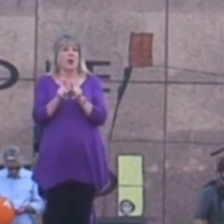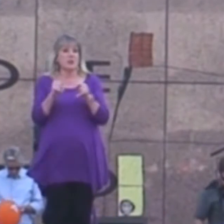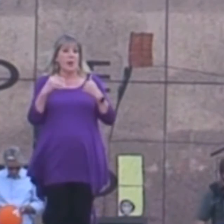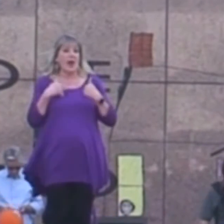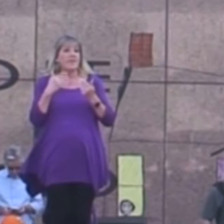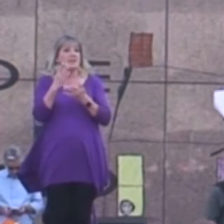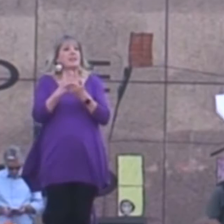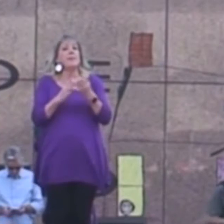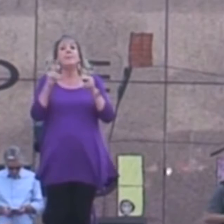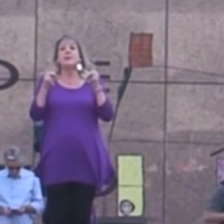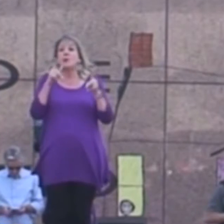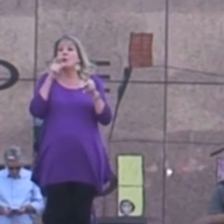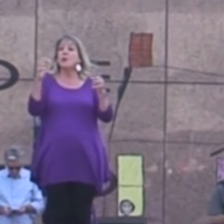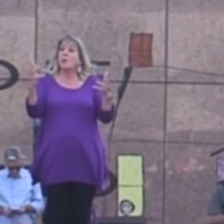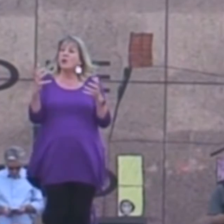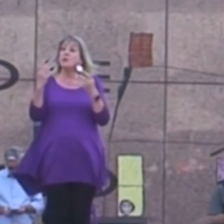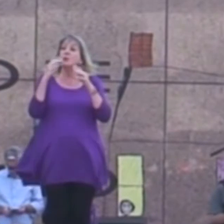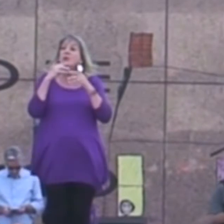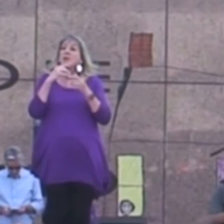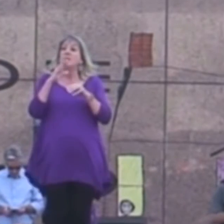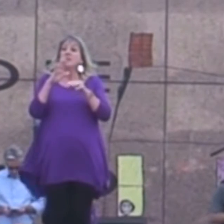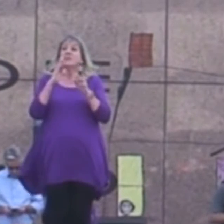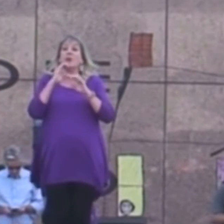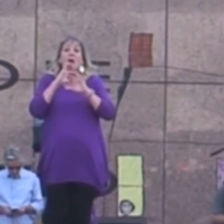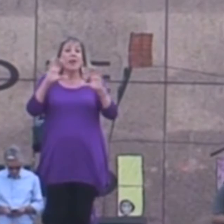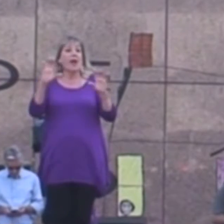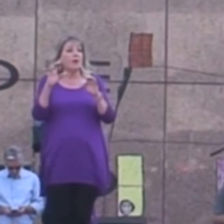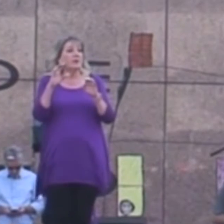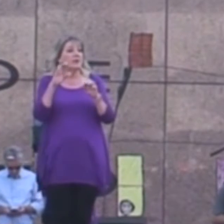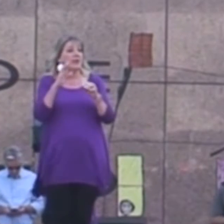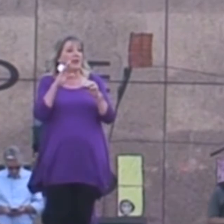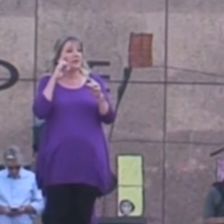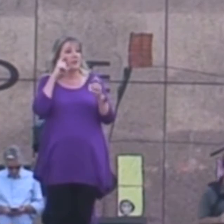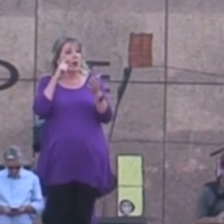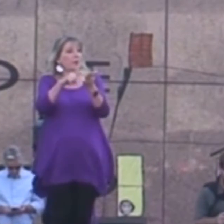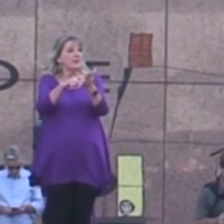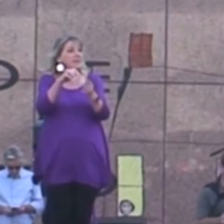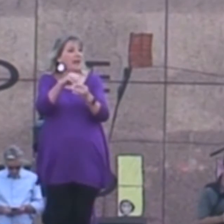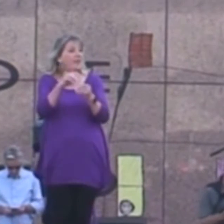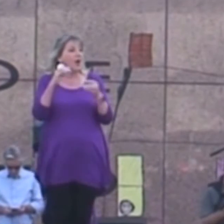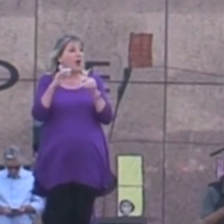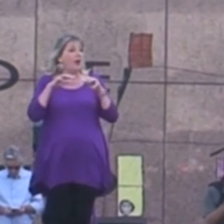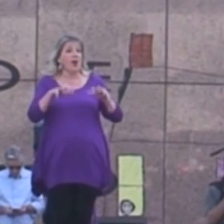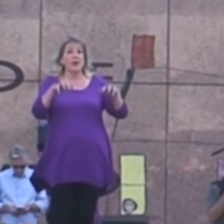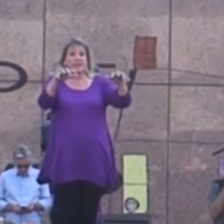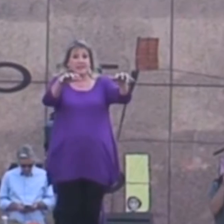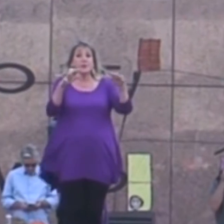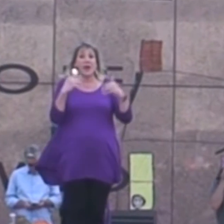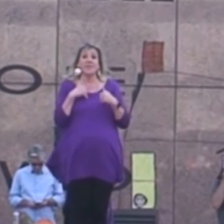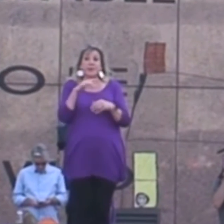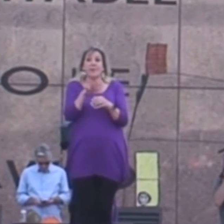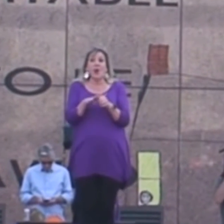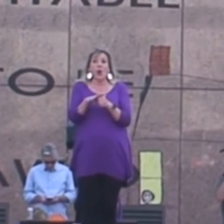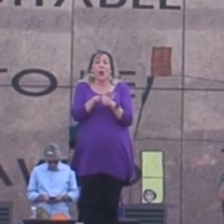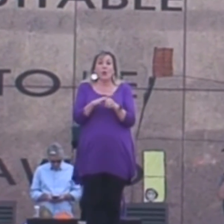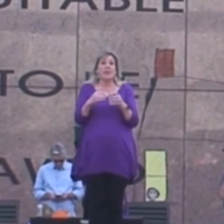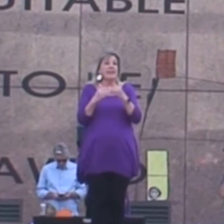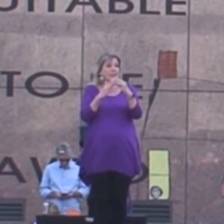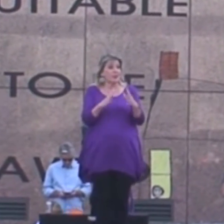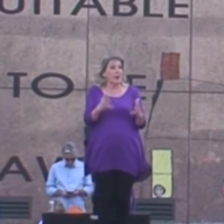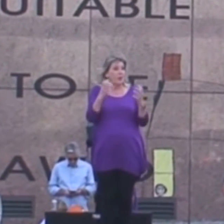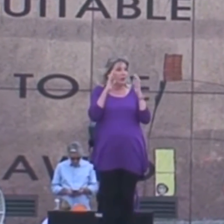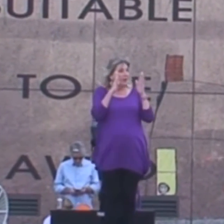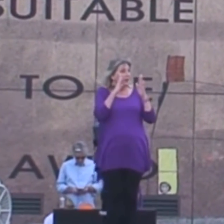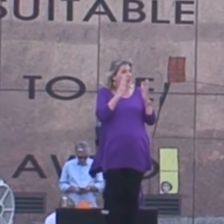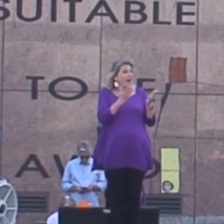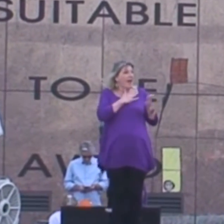have some people that we wanted to call out in the audience. So we have some of our local leaders, which I want to call attention to. I'd like to